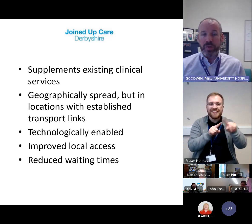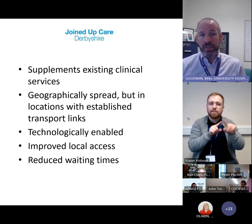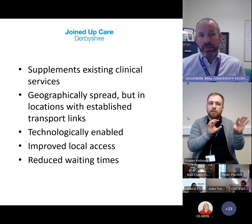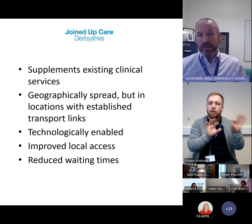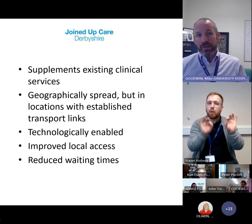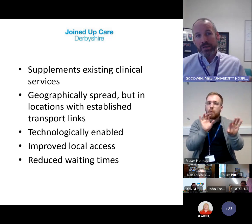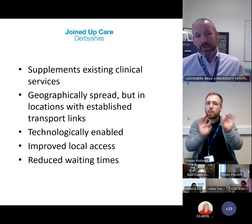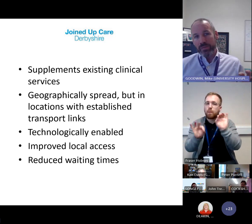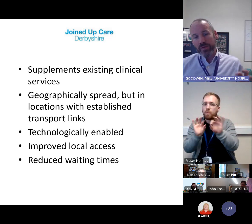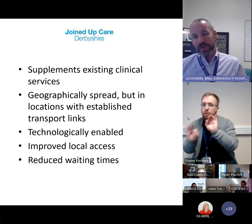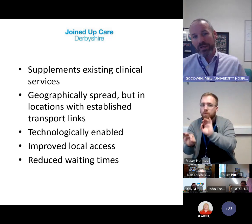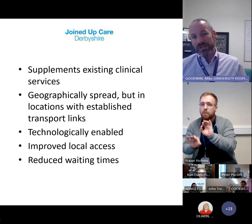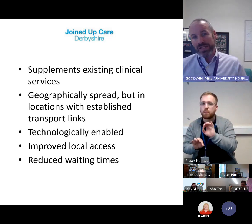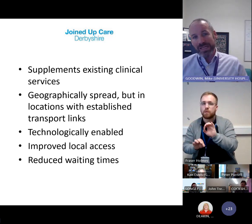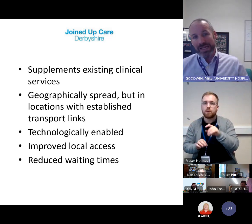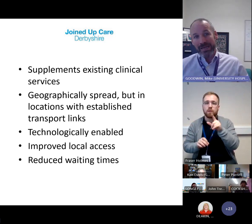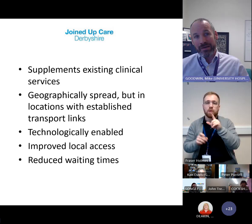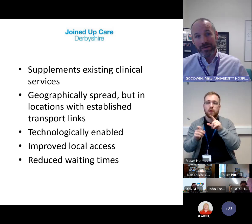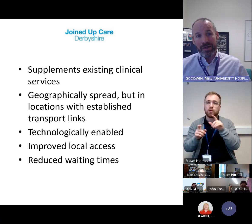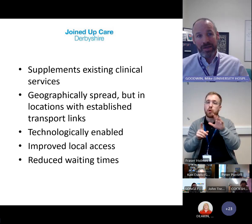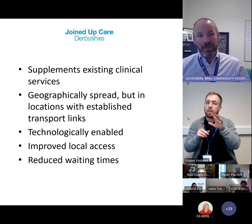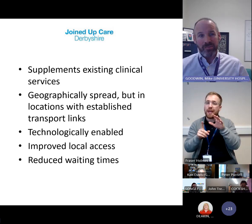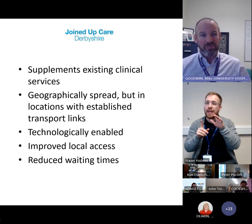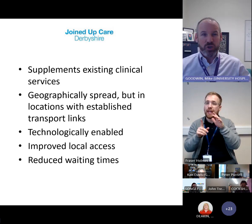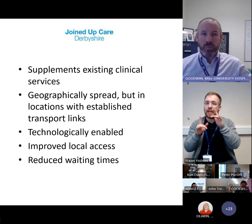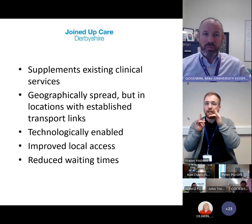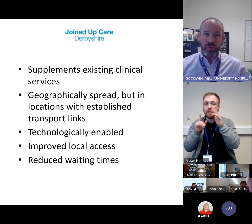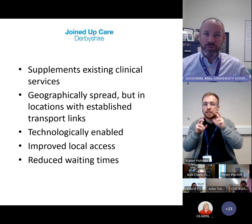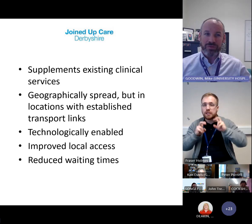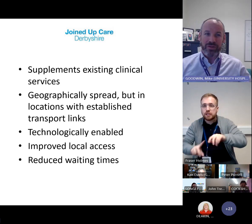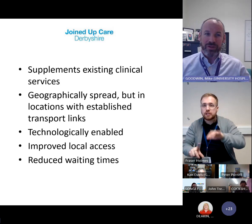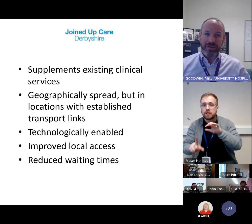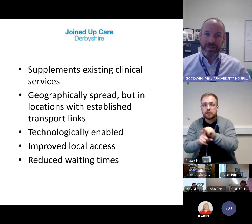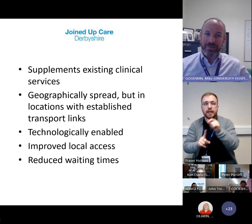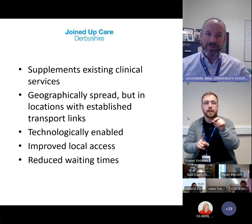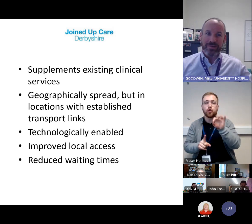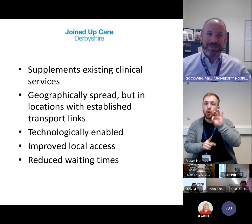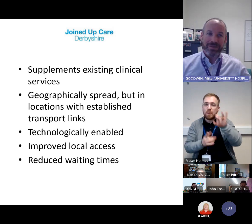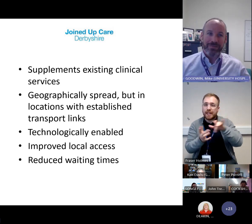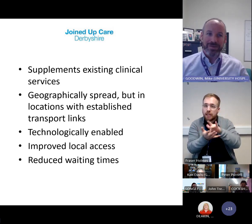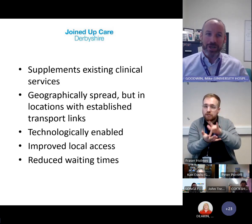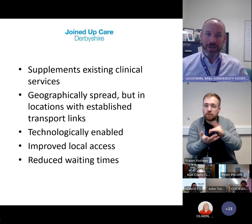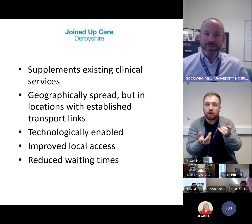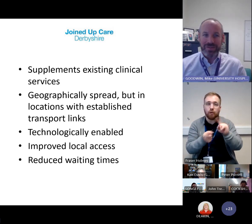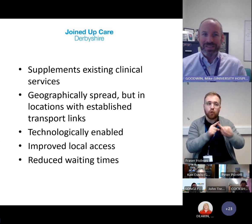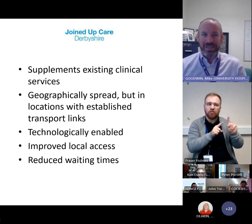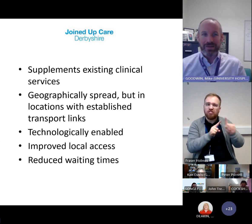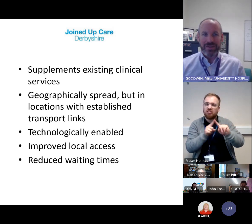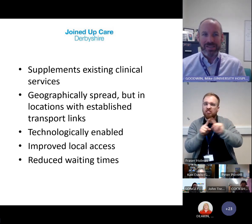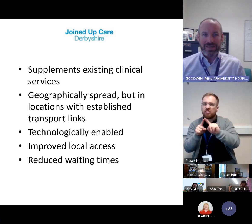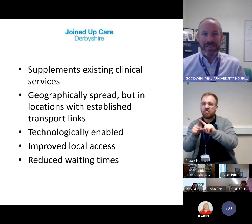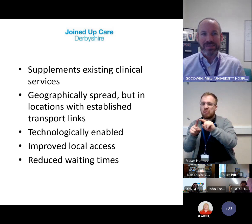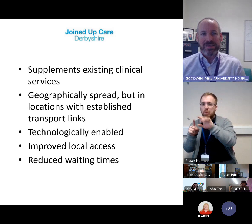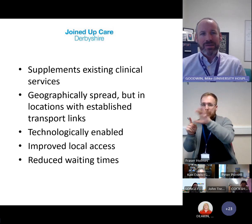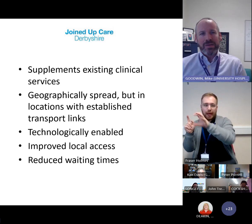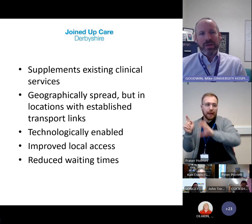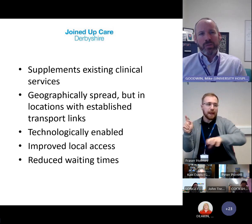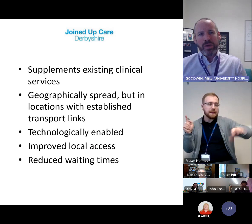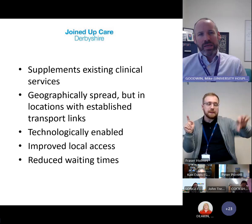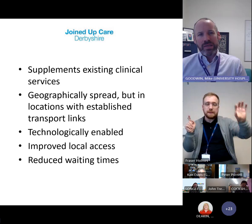including doing diagnostics in shopping malls and in various different types of